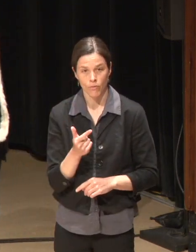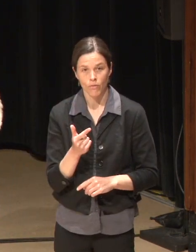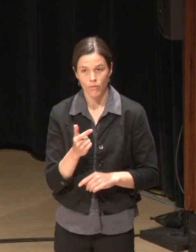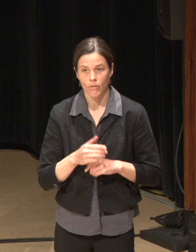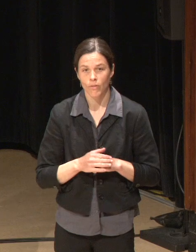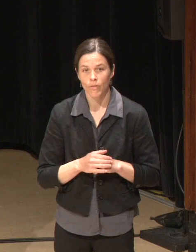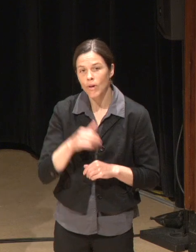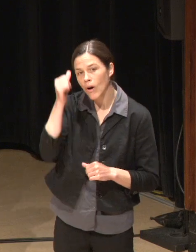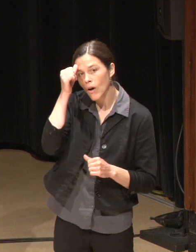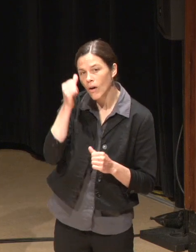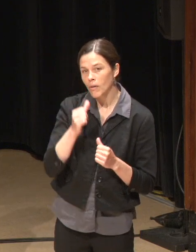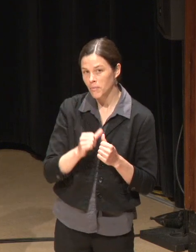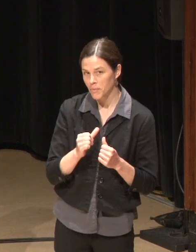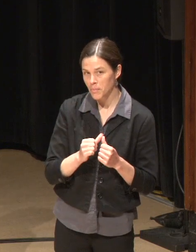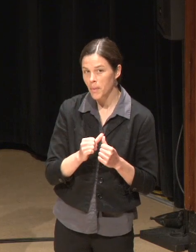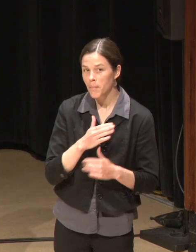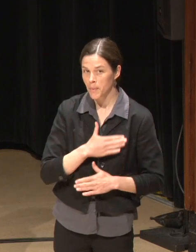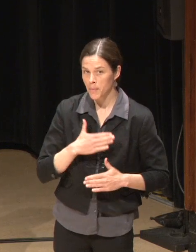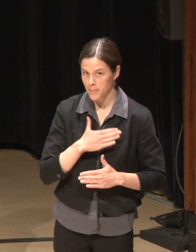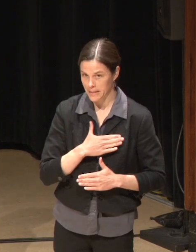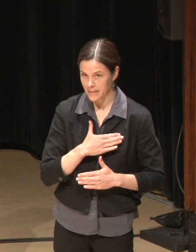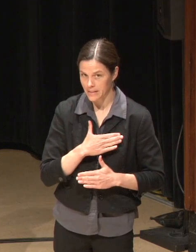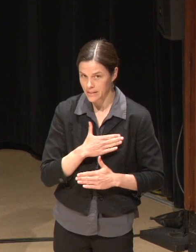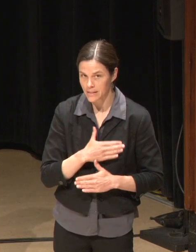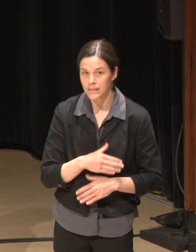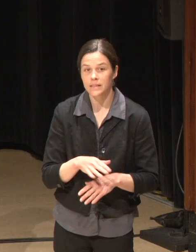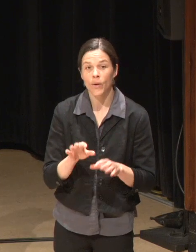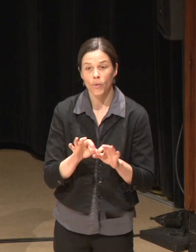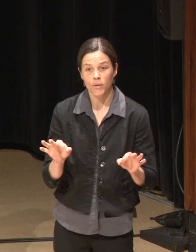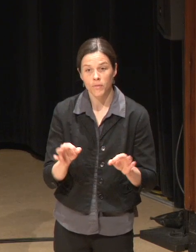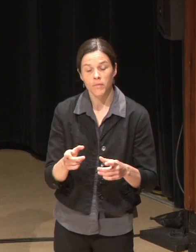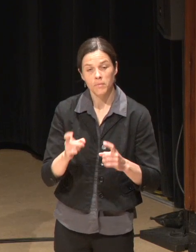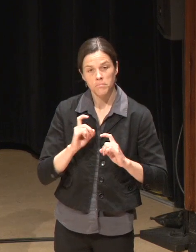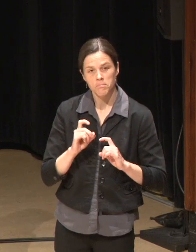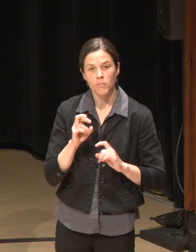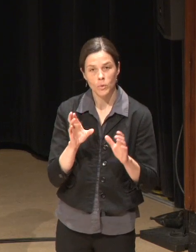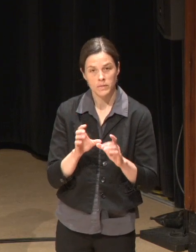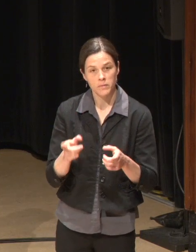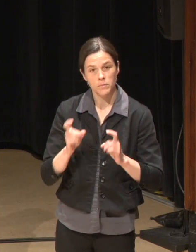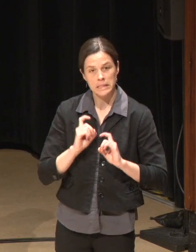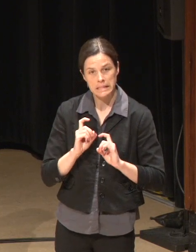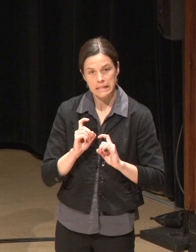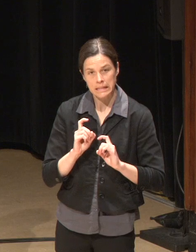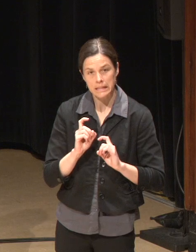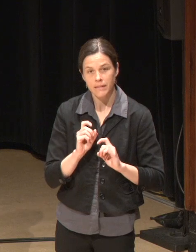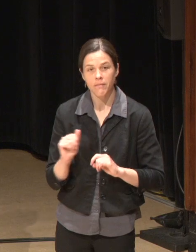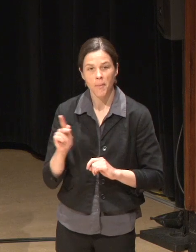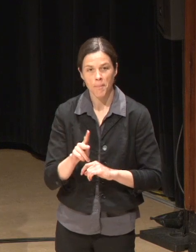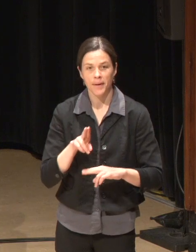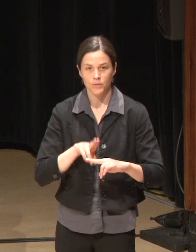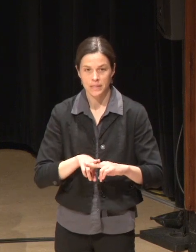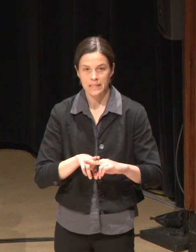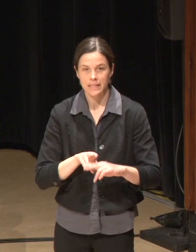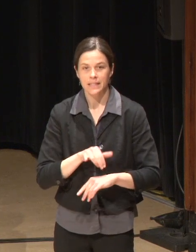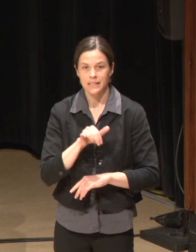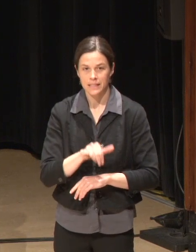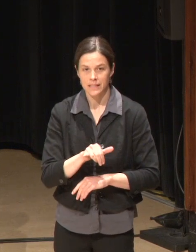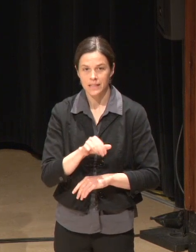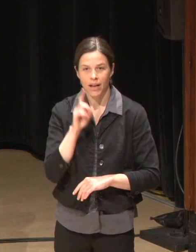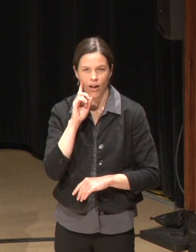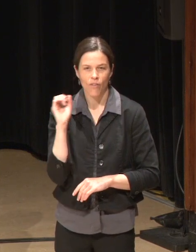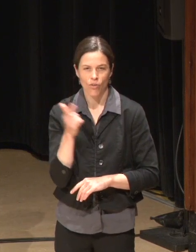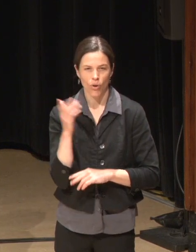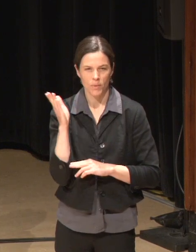like to remind everyone that once you have received your credential, please return to your seat and remain seated until all credentials have been